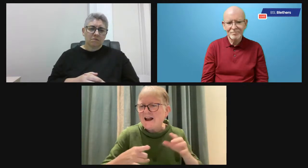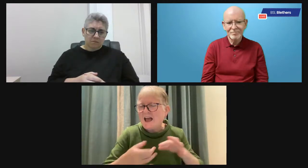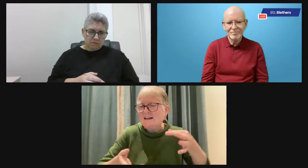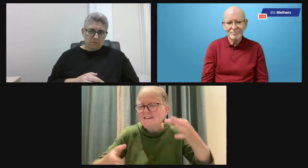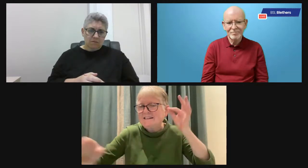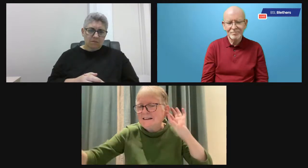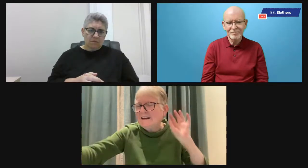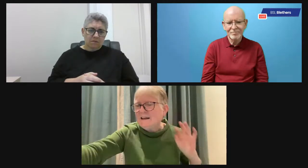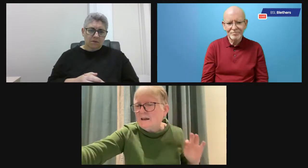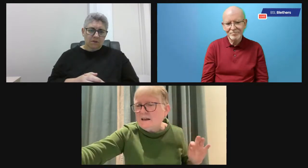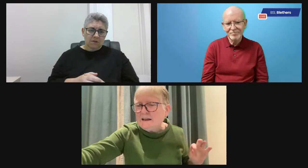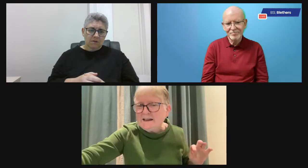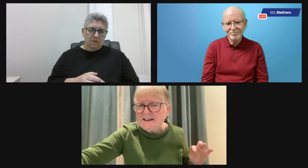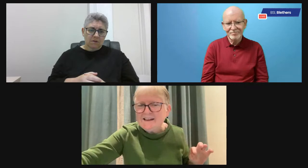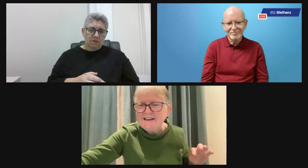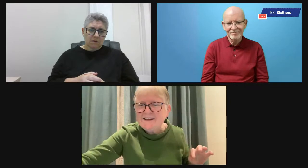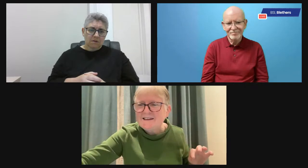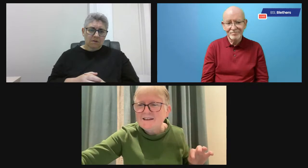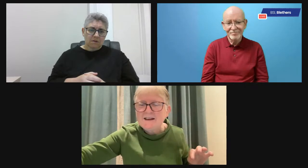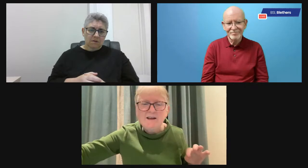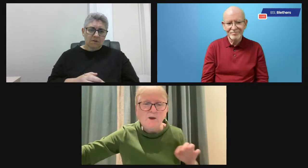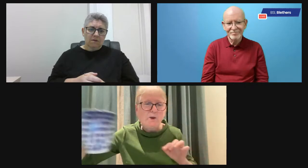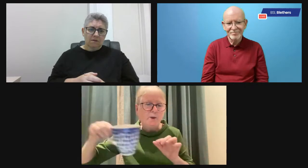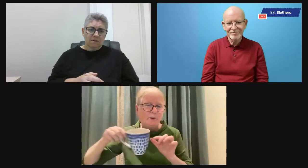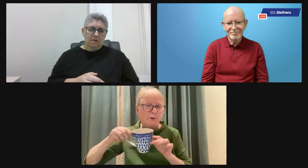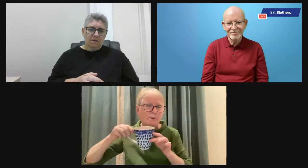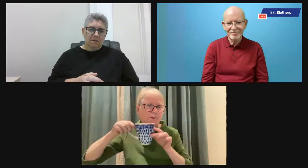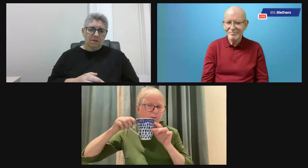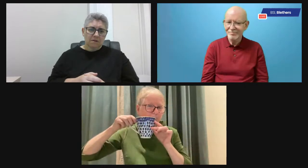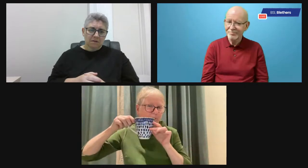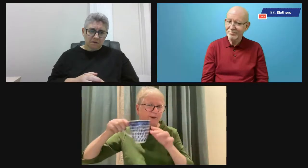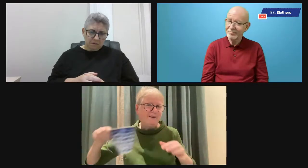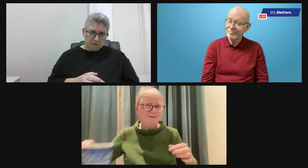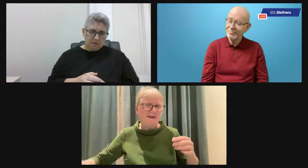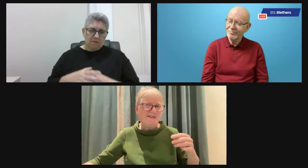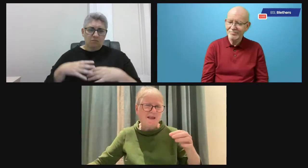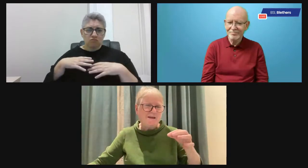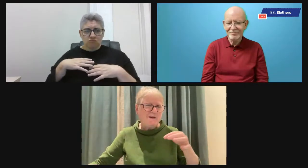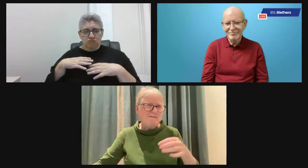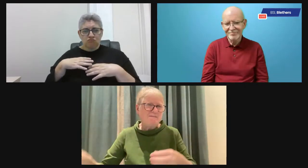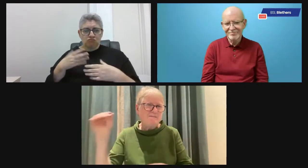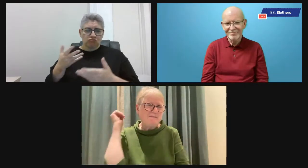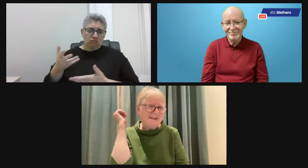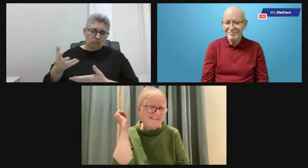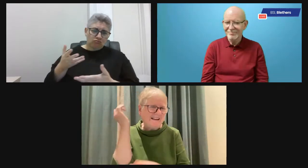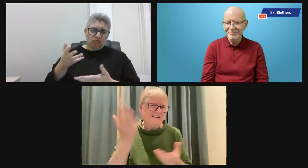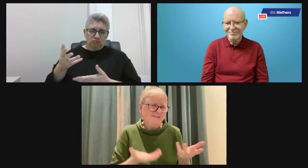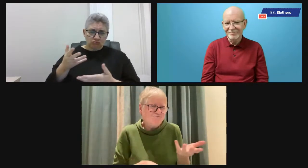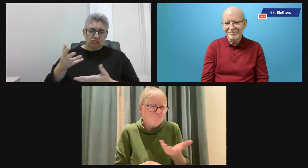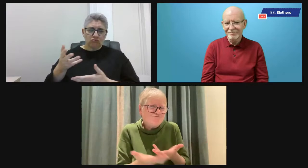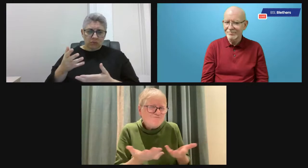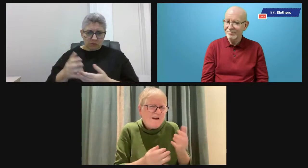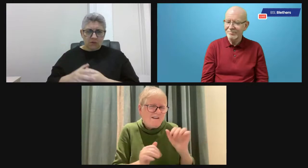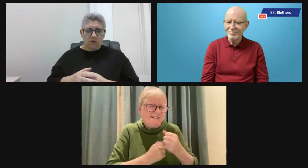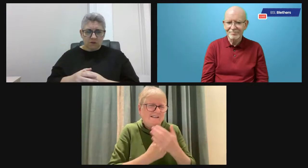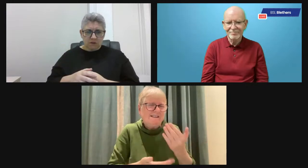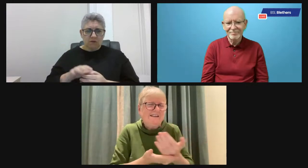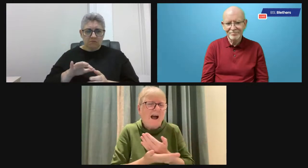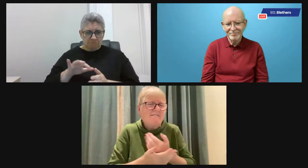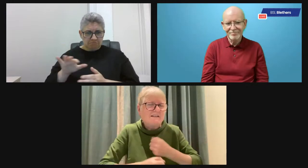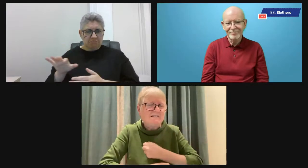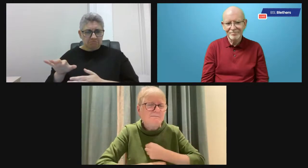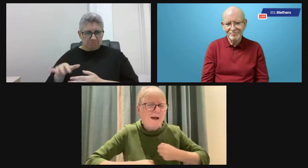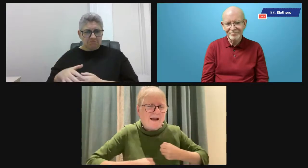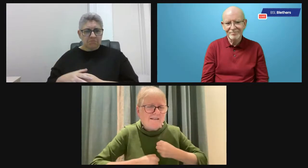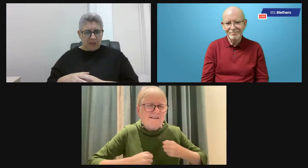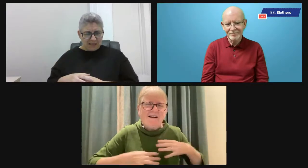We're going to have a BSL Tutors Lounge, which is kind of like where someone can have a you know, a lovely cup of tea and a bit of a chat, tea and